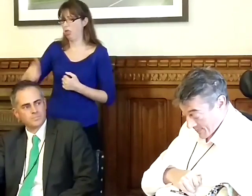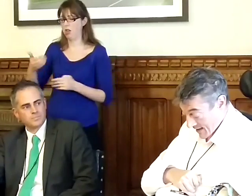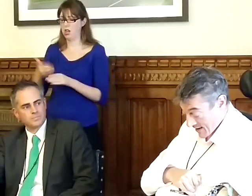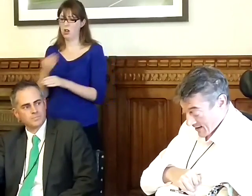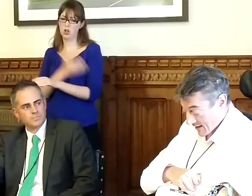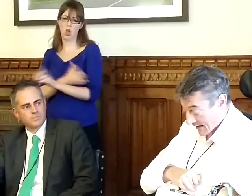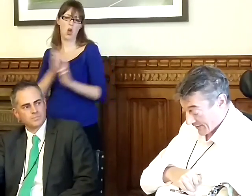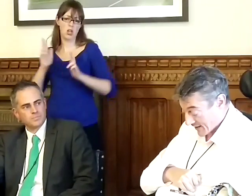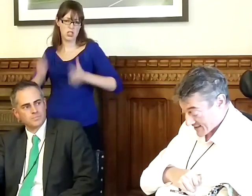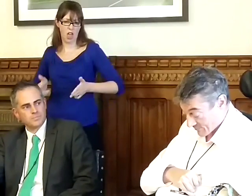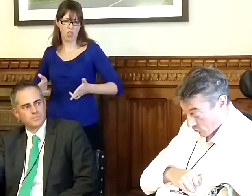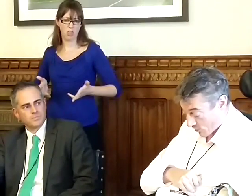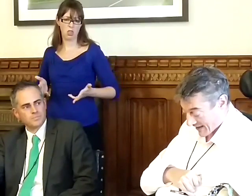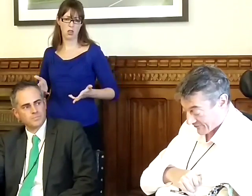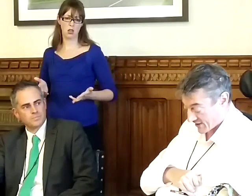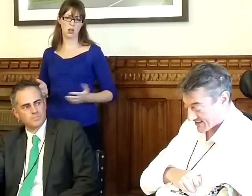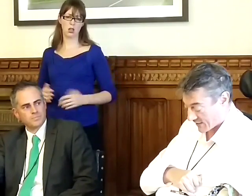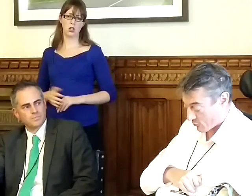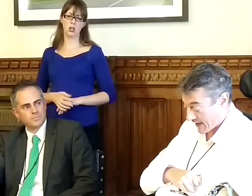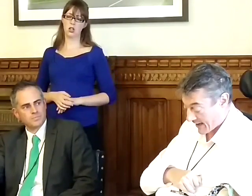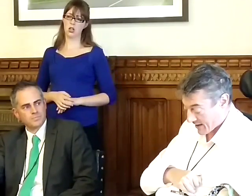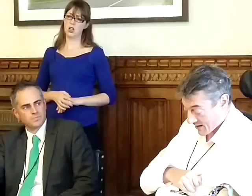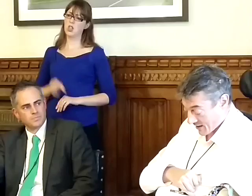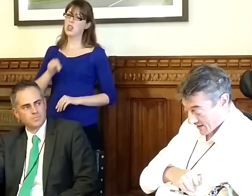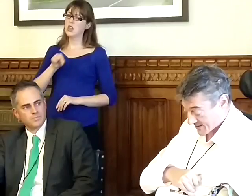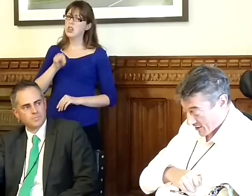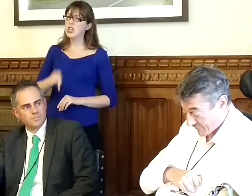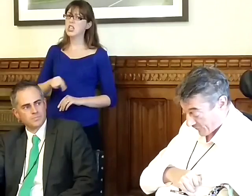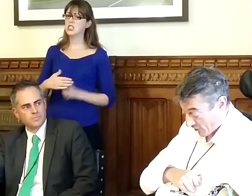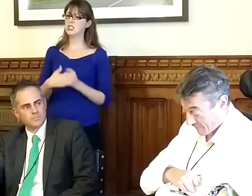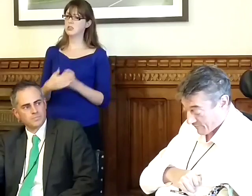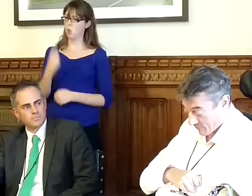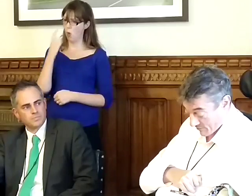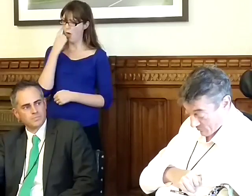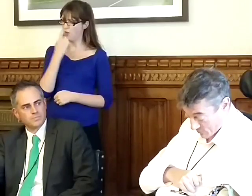death. And this is more evidence that